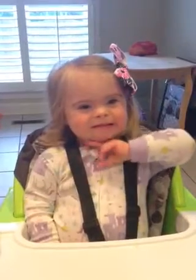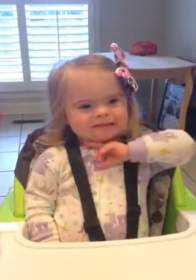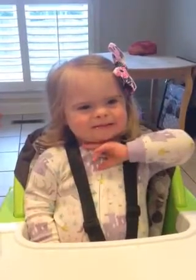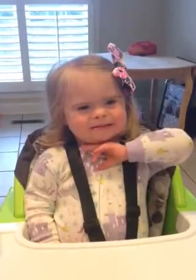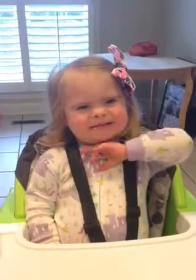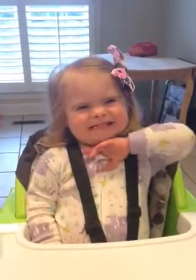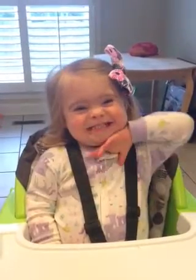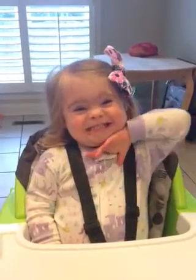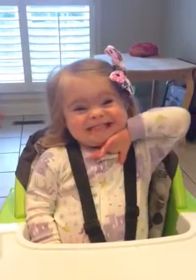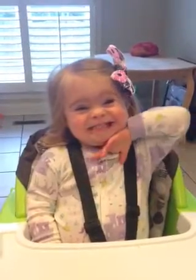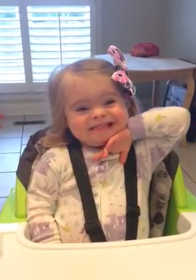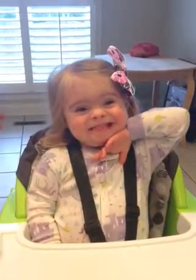Bird.